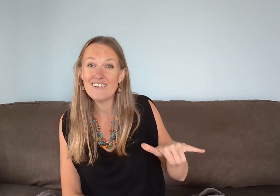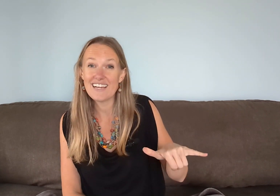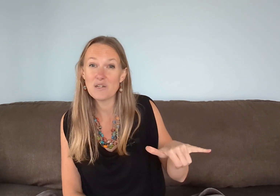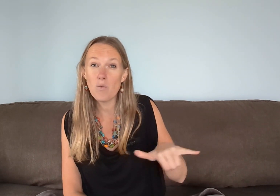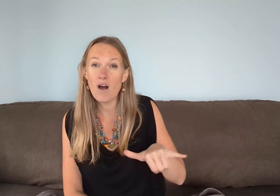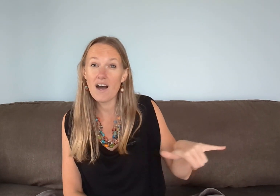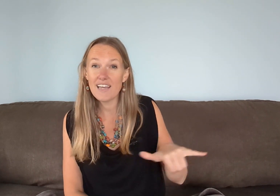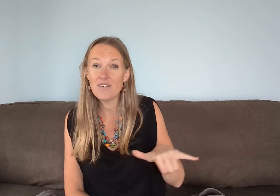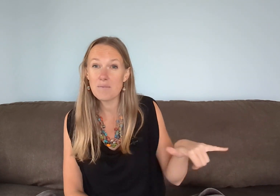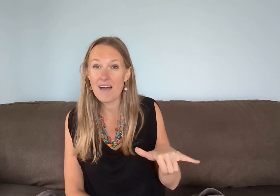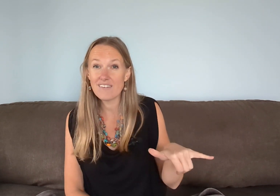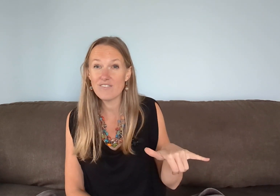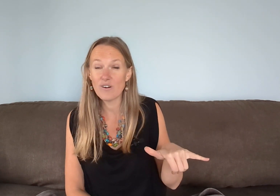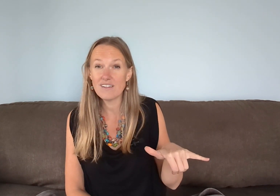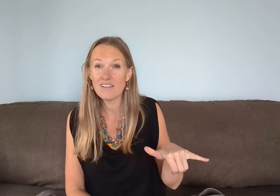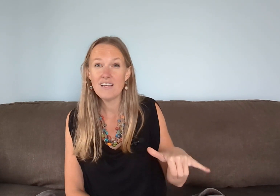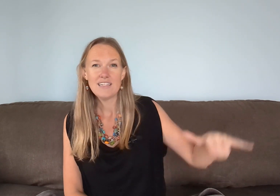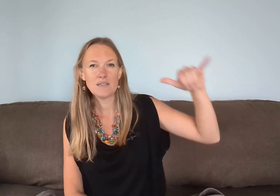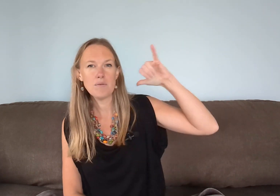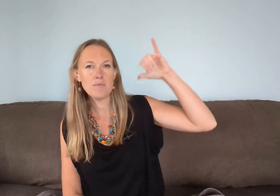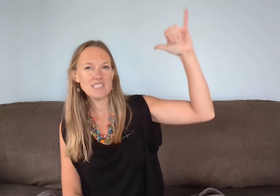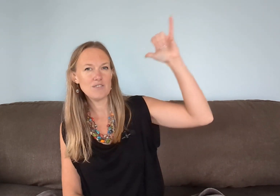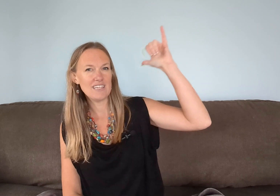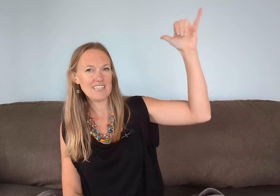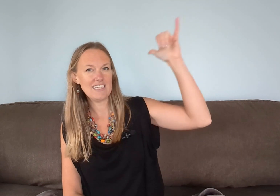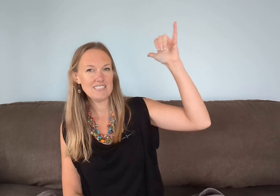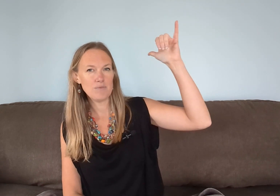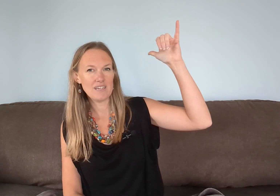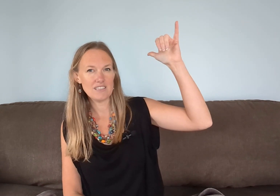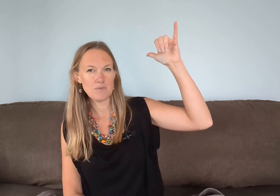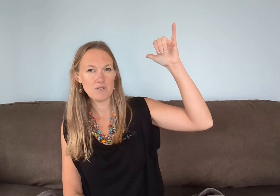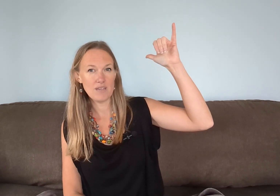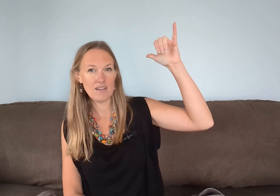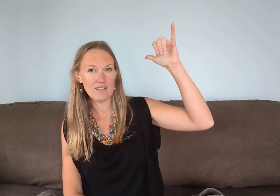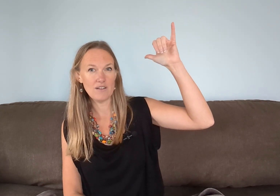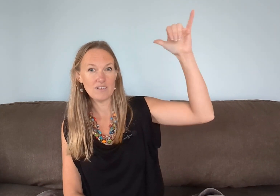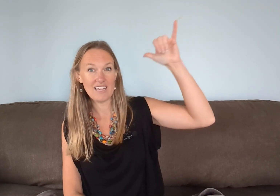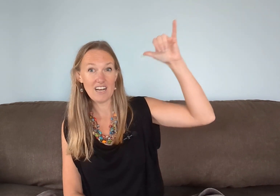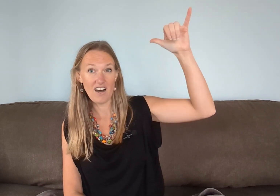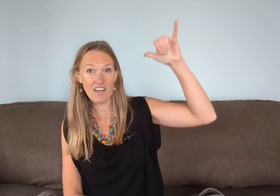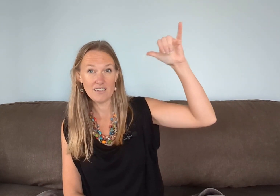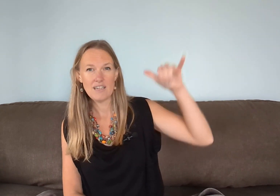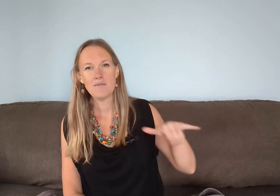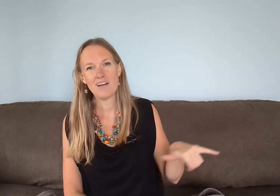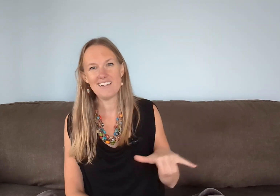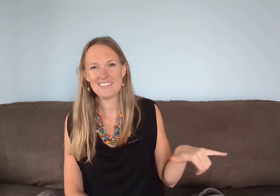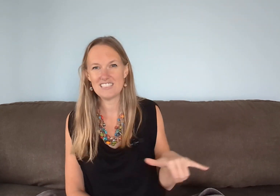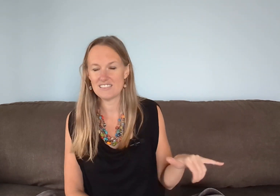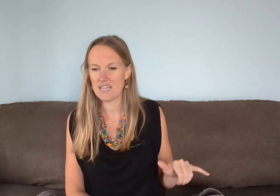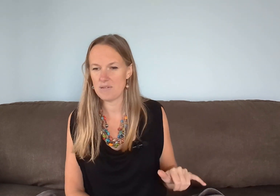That's a Y going back and forth. Some people might do it like this because it's between no one like God. I like to just keep it